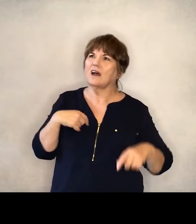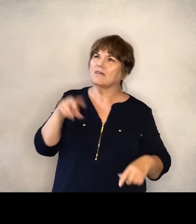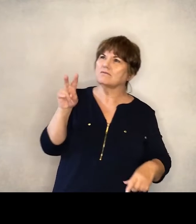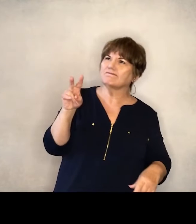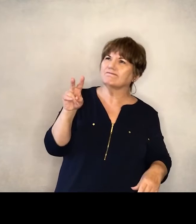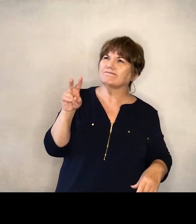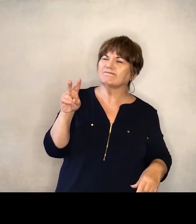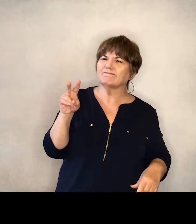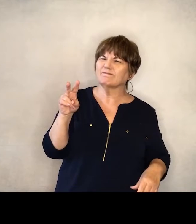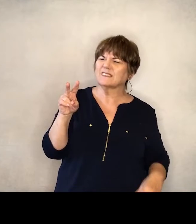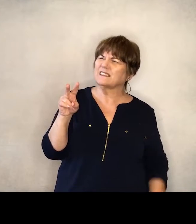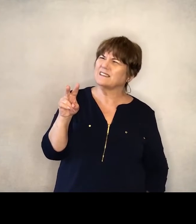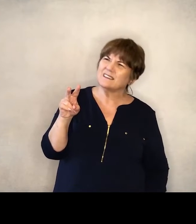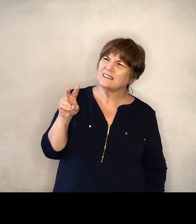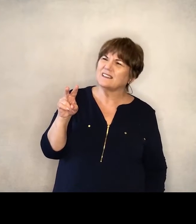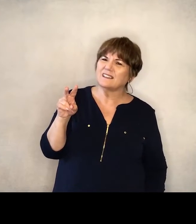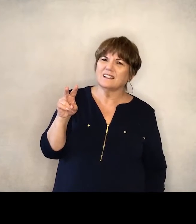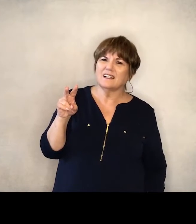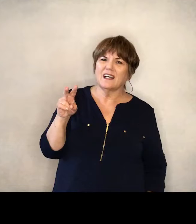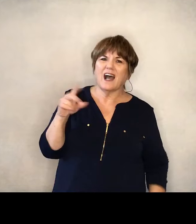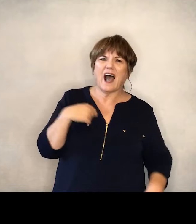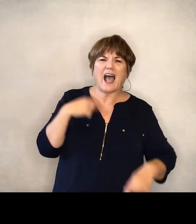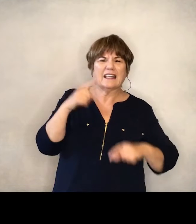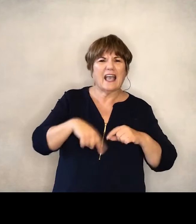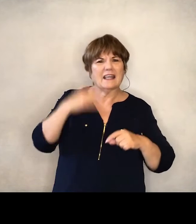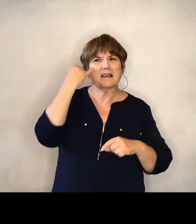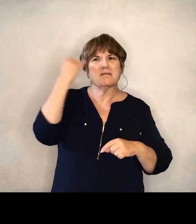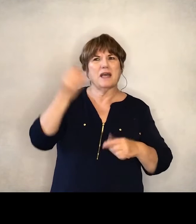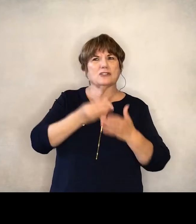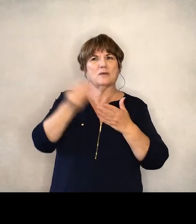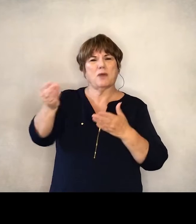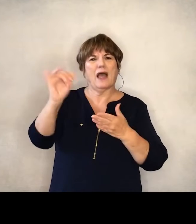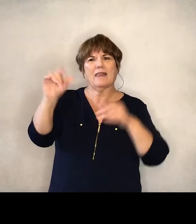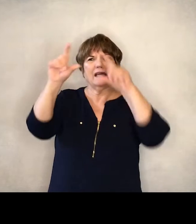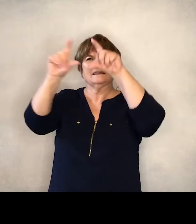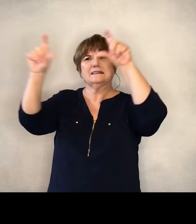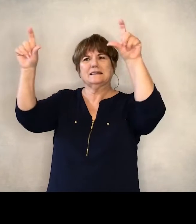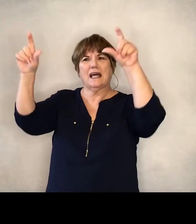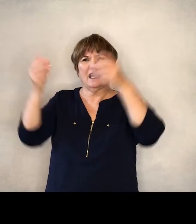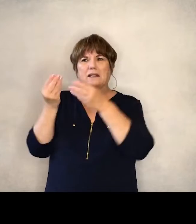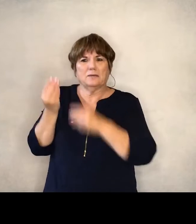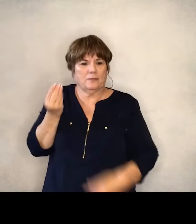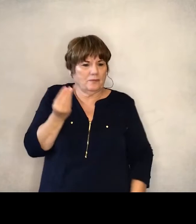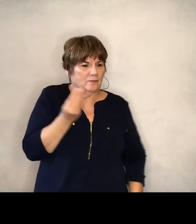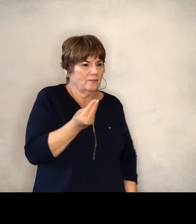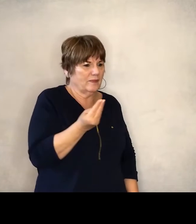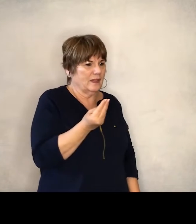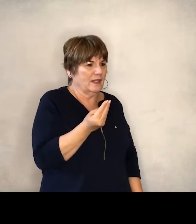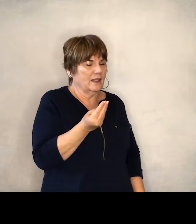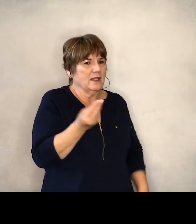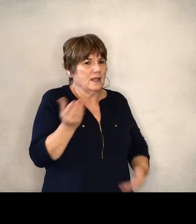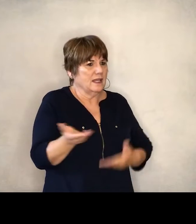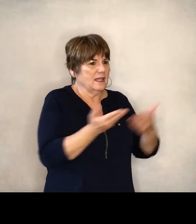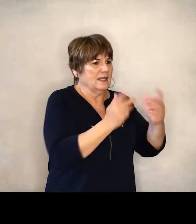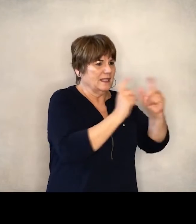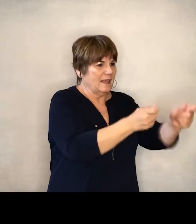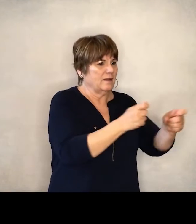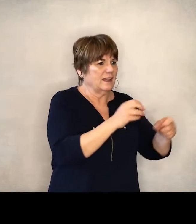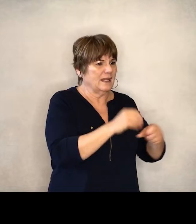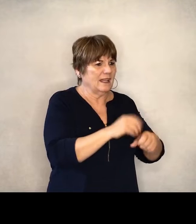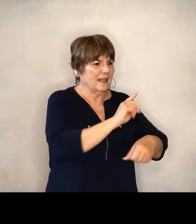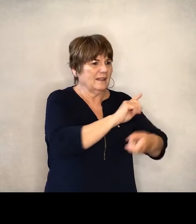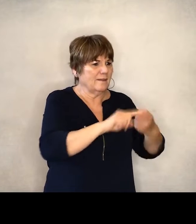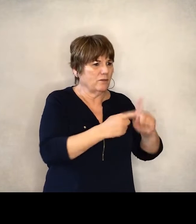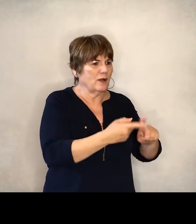not possibly imagine buying that sign and taking it to put in the room of a friend who's just been diagnosed with a